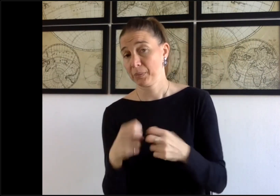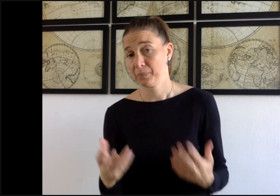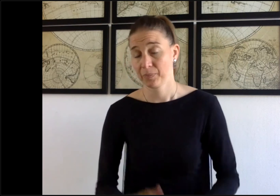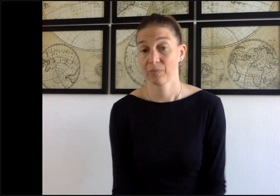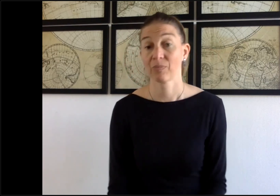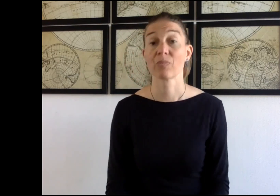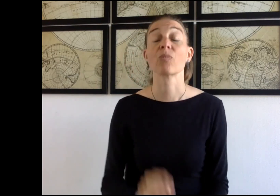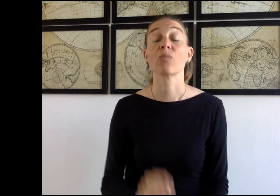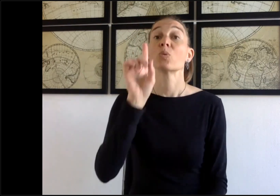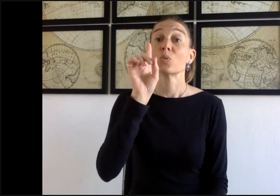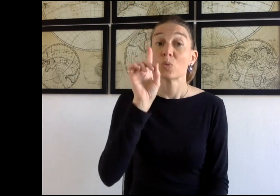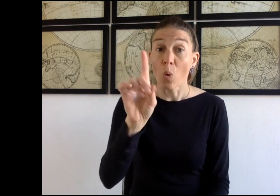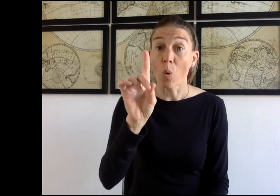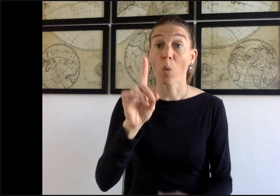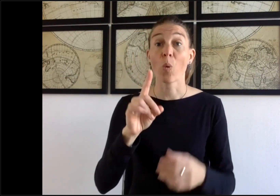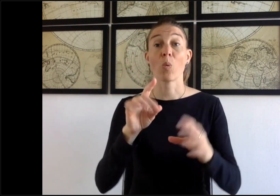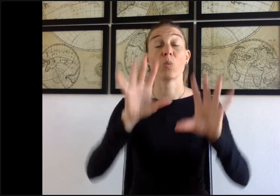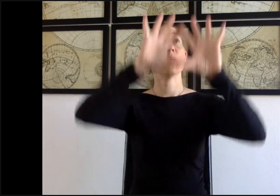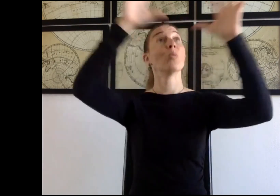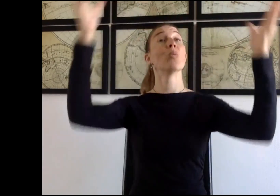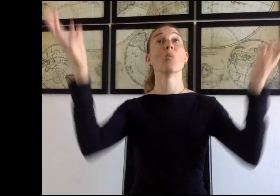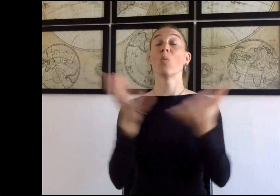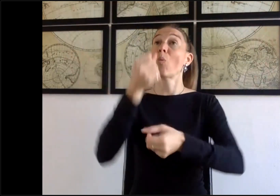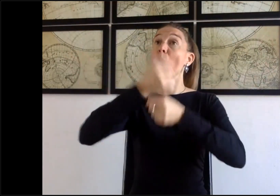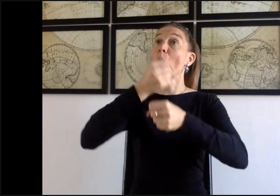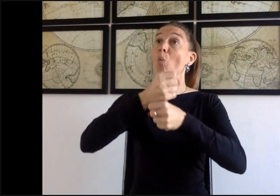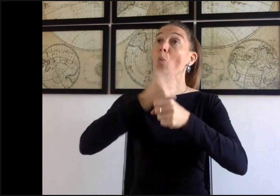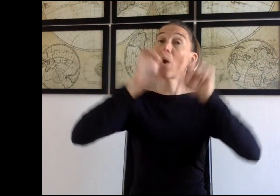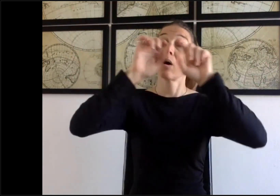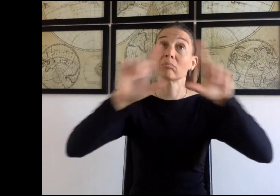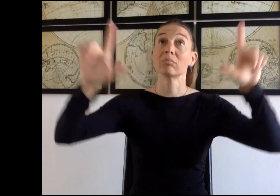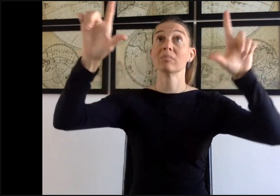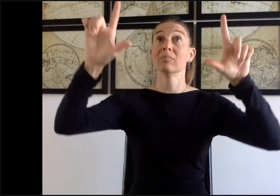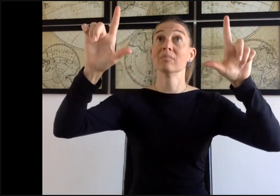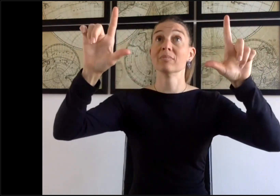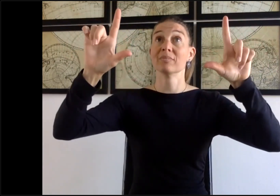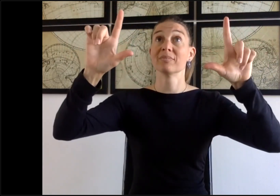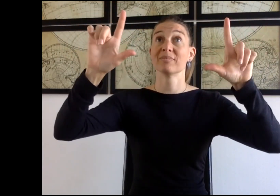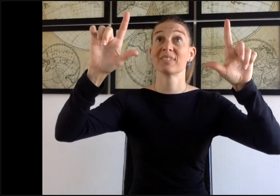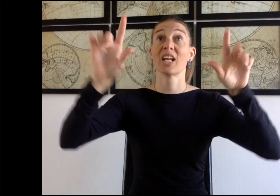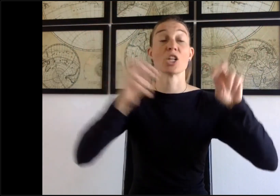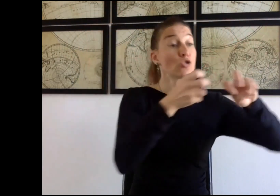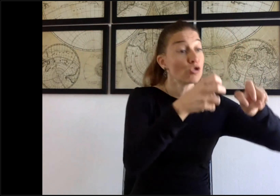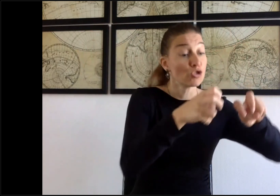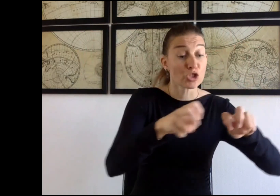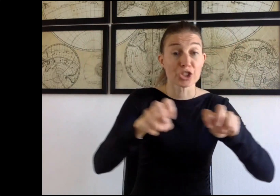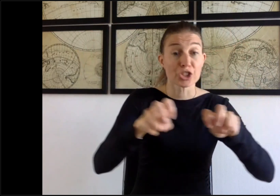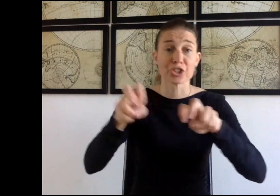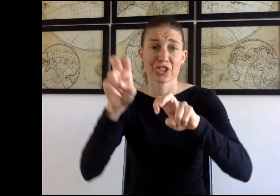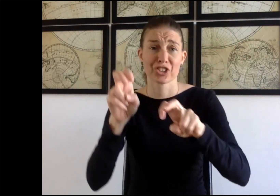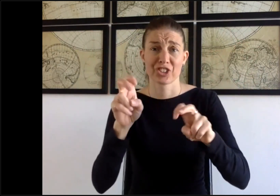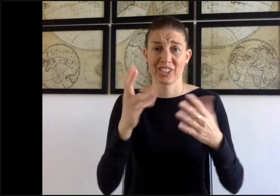world of work, I think we already start from a bad position. There are opportunities, but we really need to manage the transitions well, and we